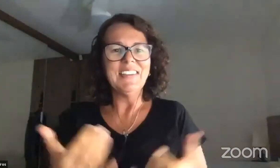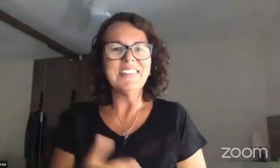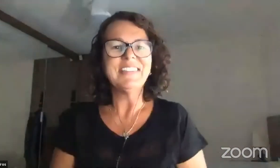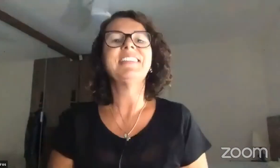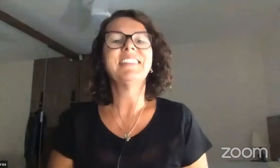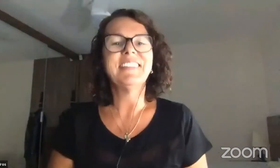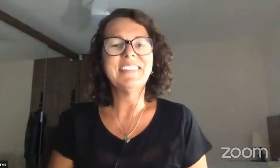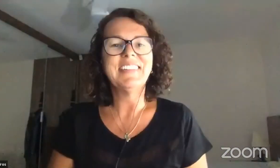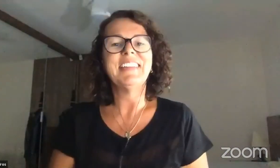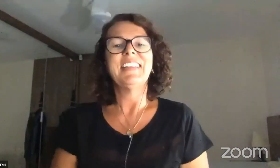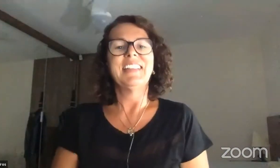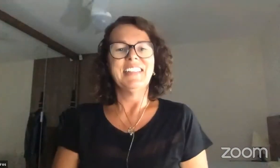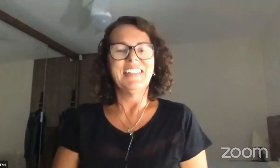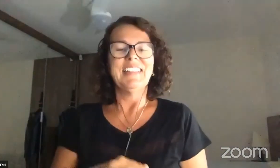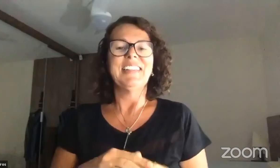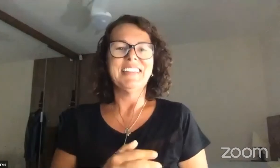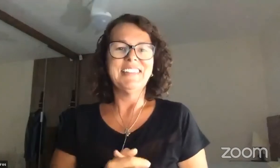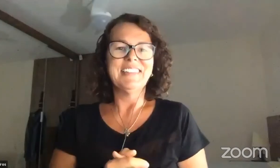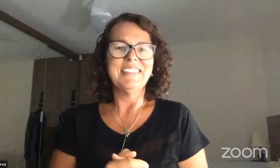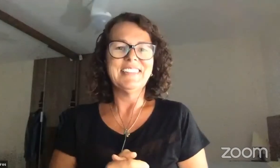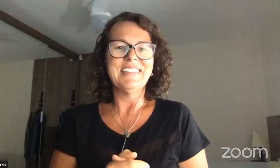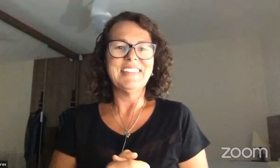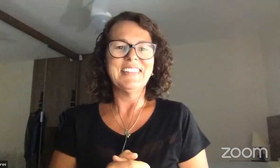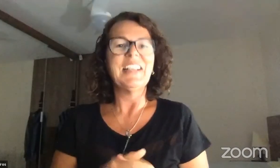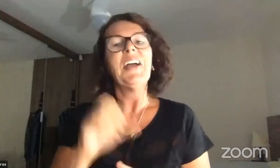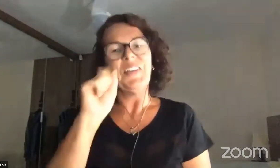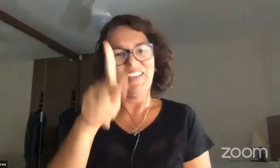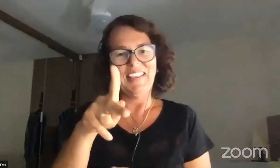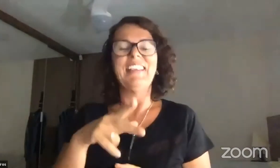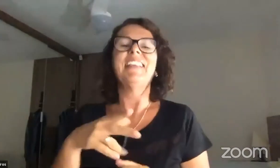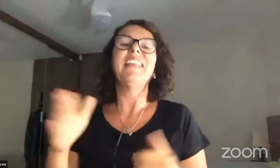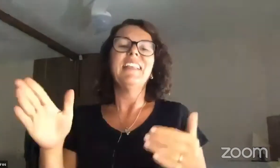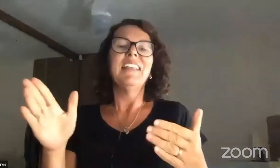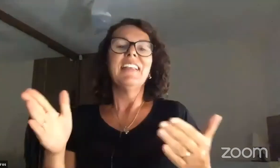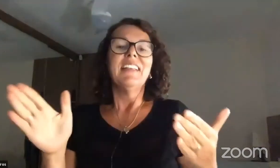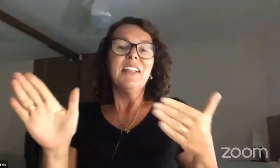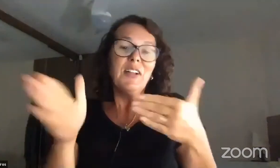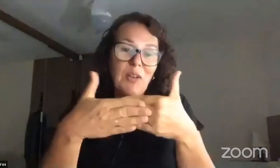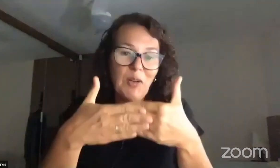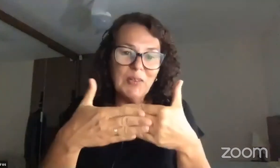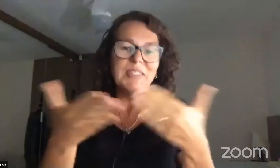Oh, thank you. I will make sure that I take a look at the comments later myself. That sounds great.